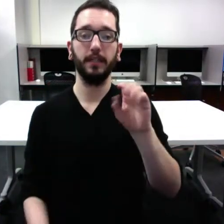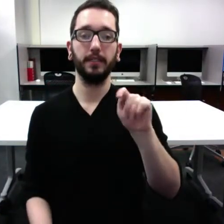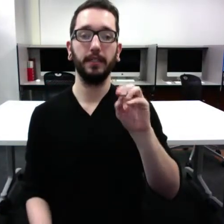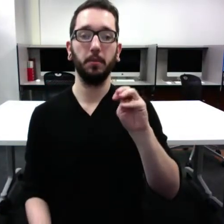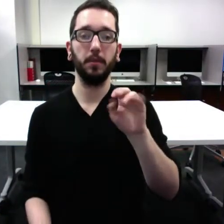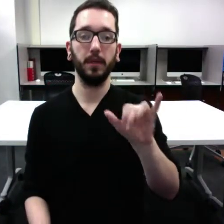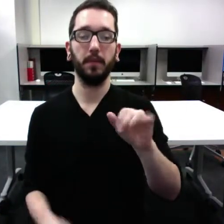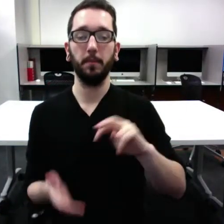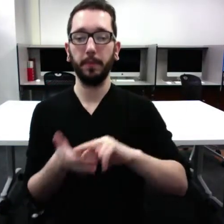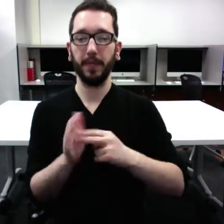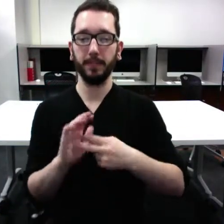organ.